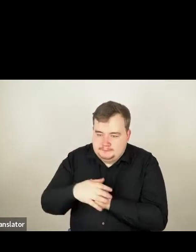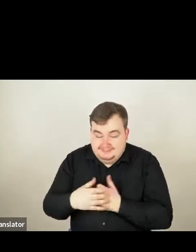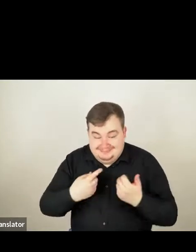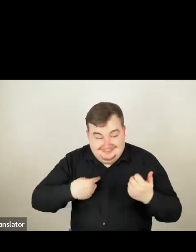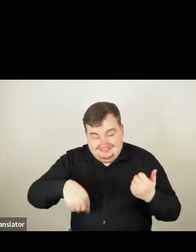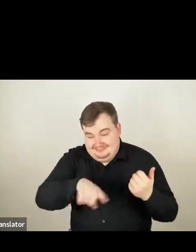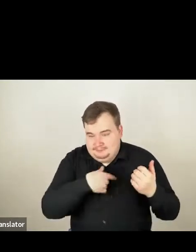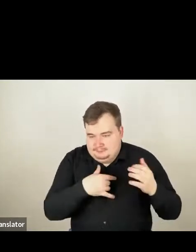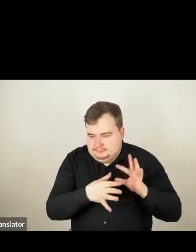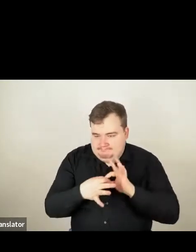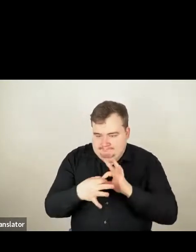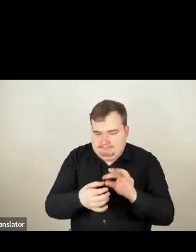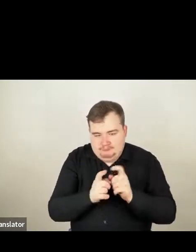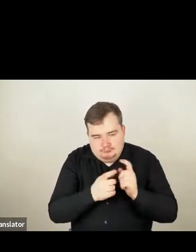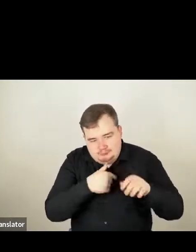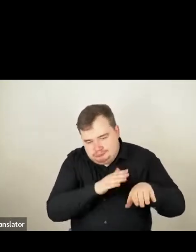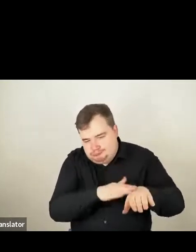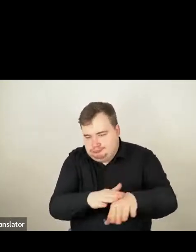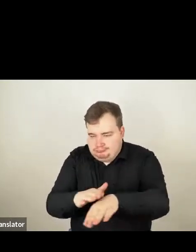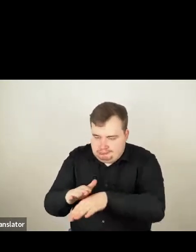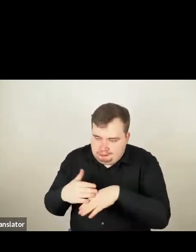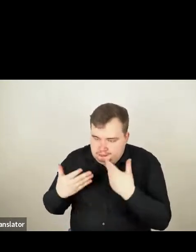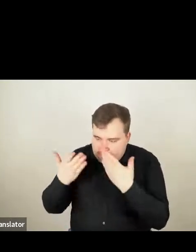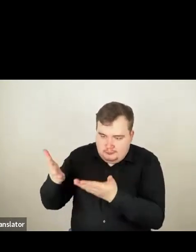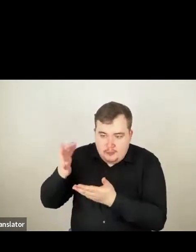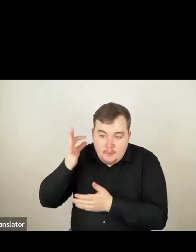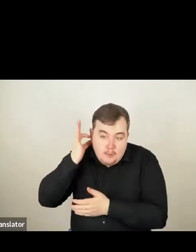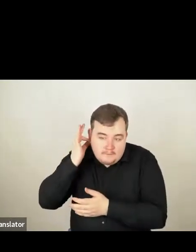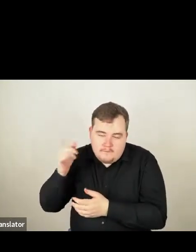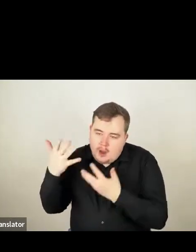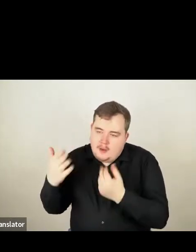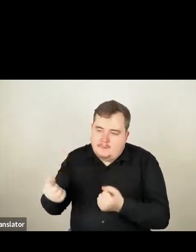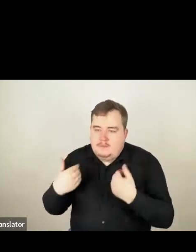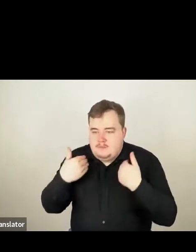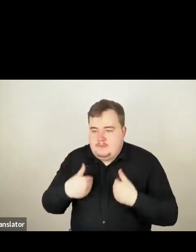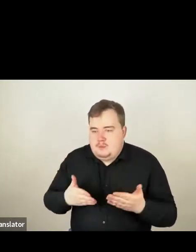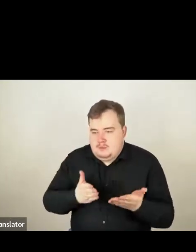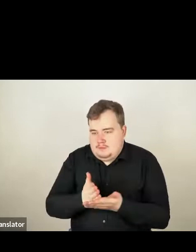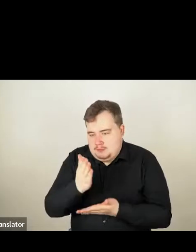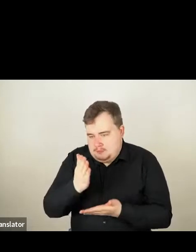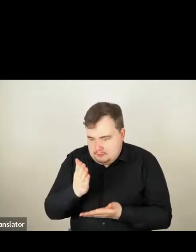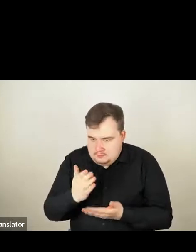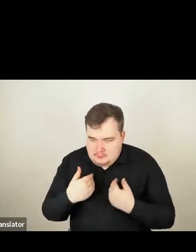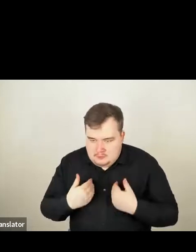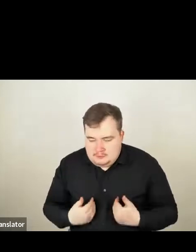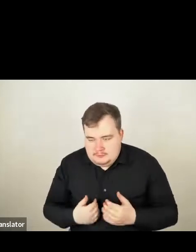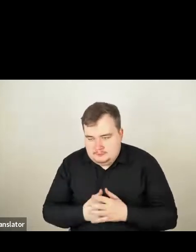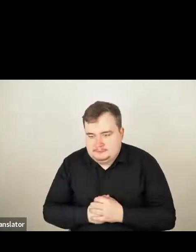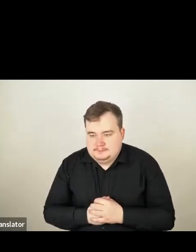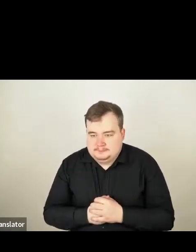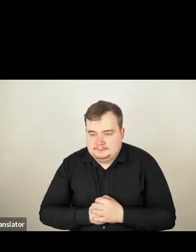is not something that we cannot take it seriously. That's why I really and strongly